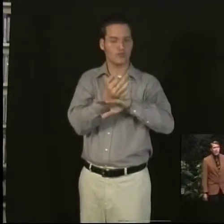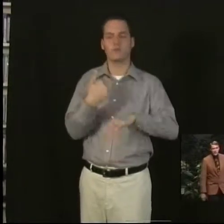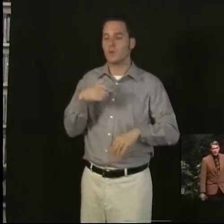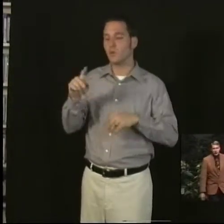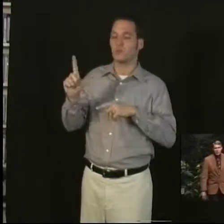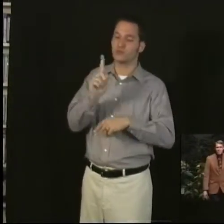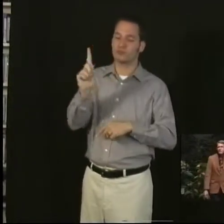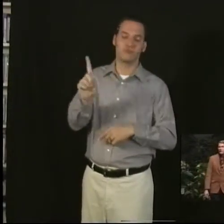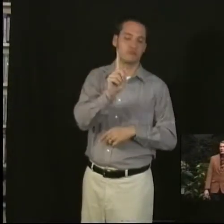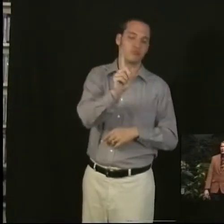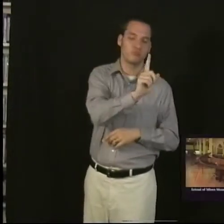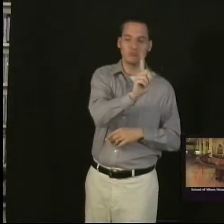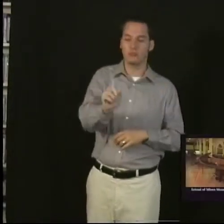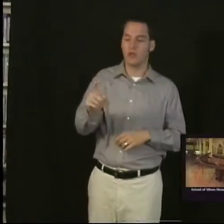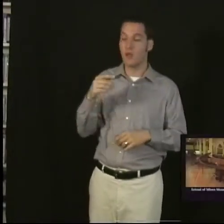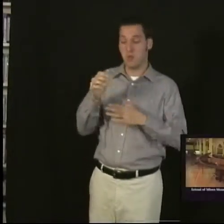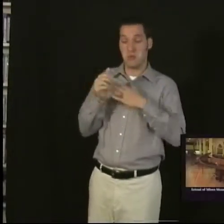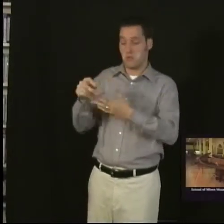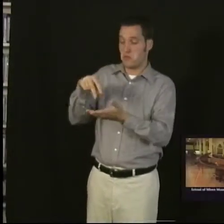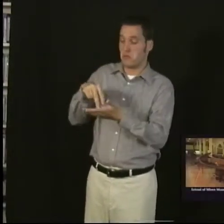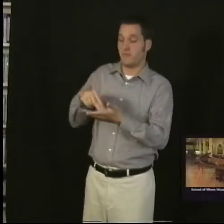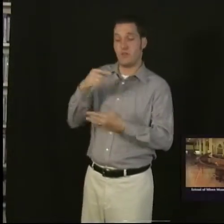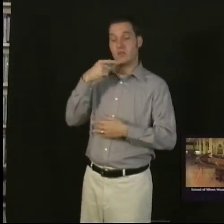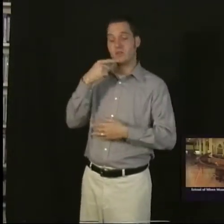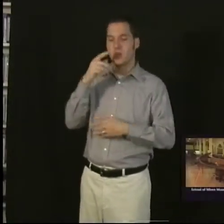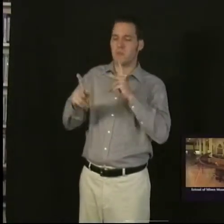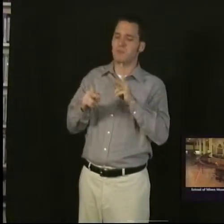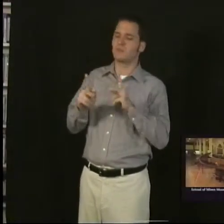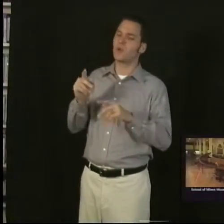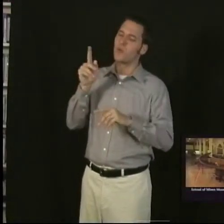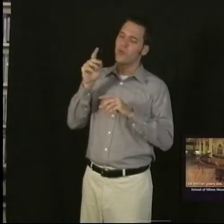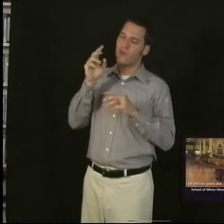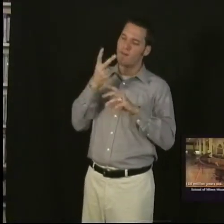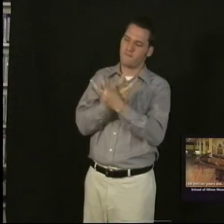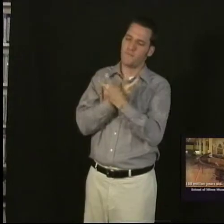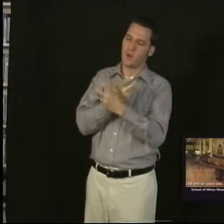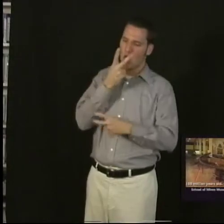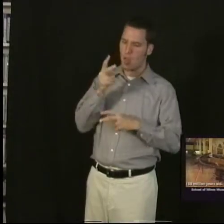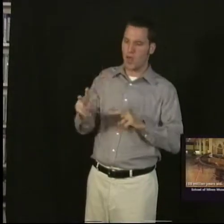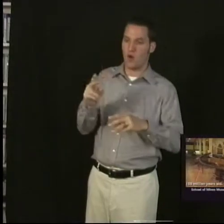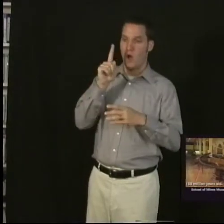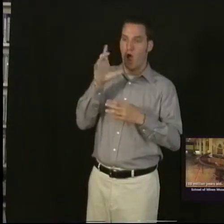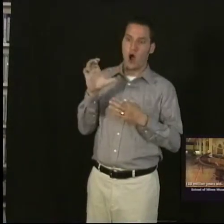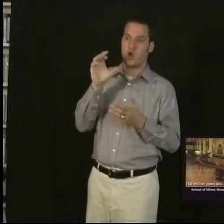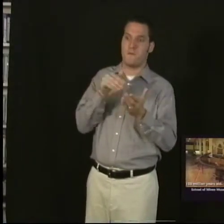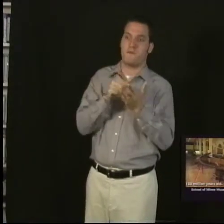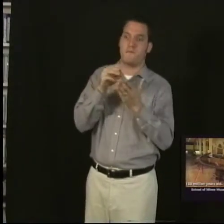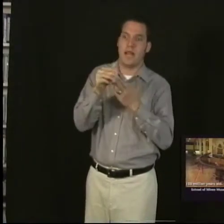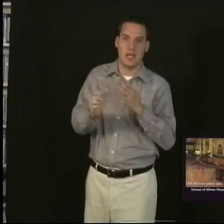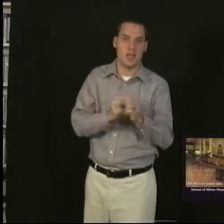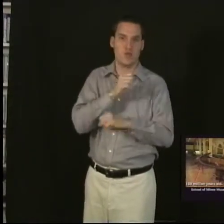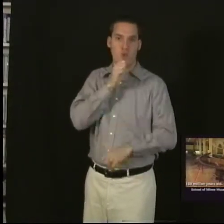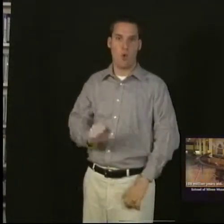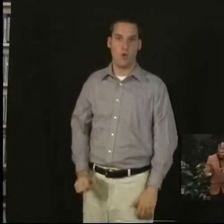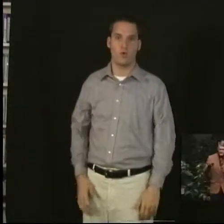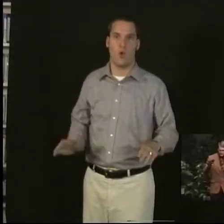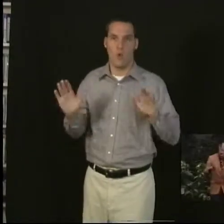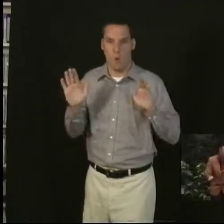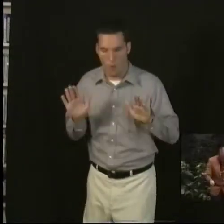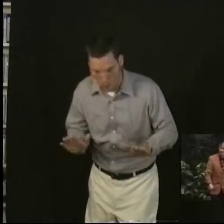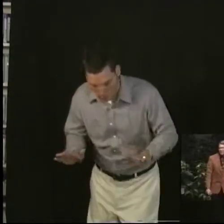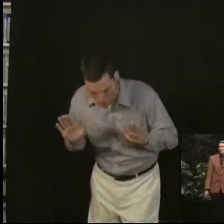other side. We're standing over here, and the guide said, "Now, folks, these bones you're looking at are about 100 million years old."